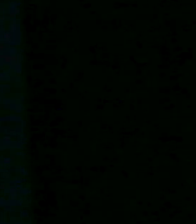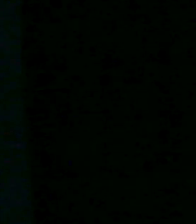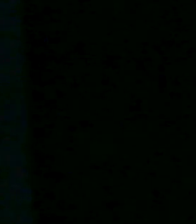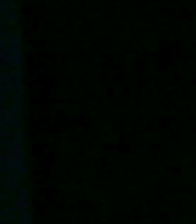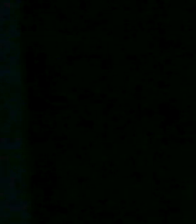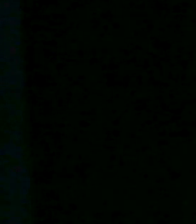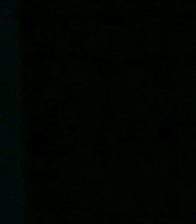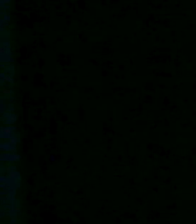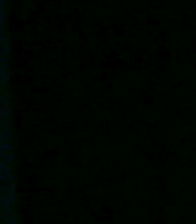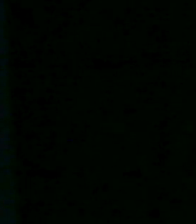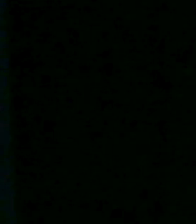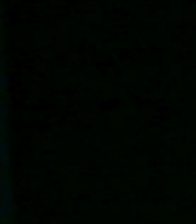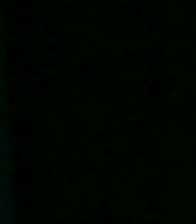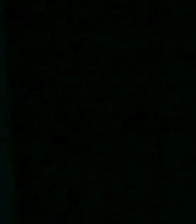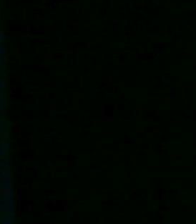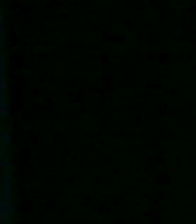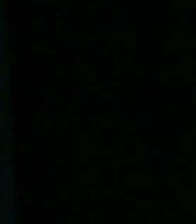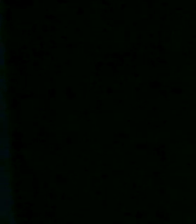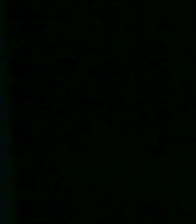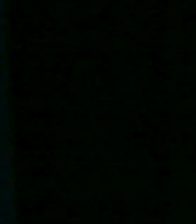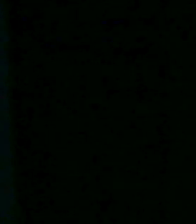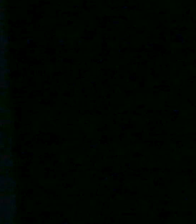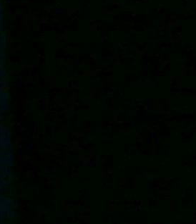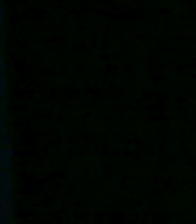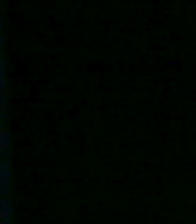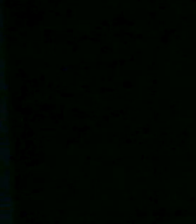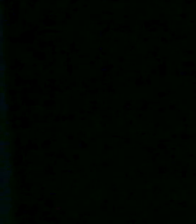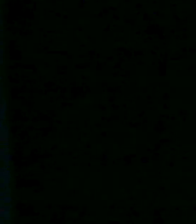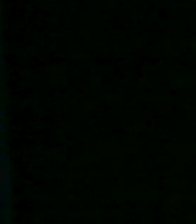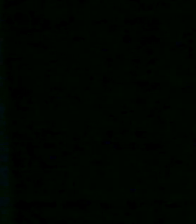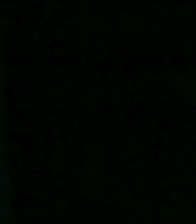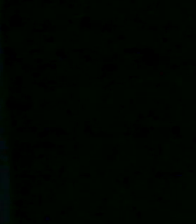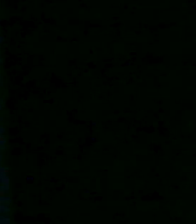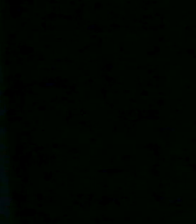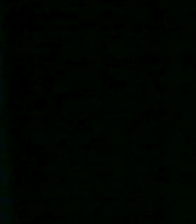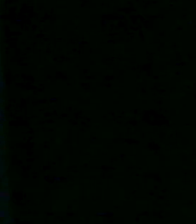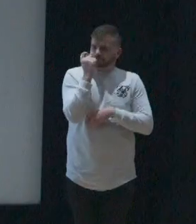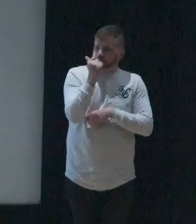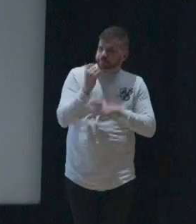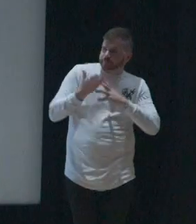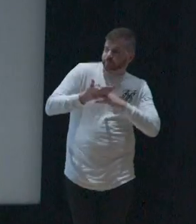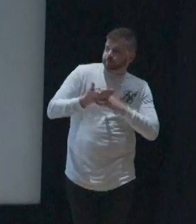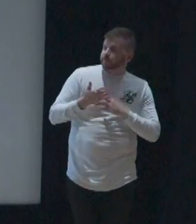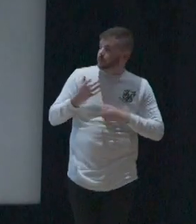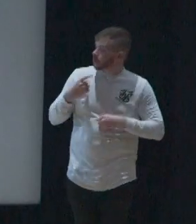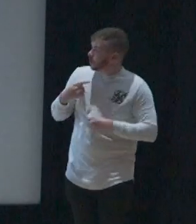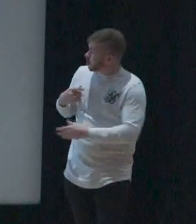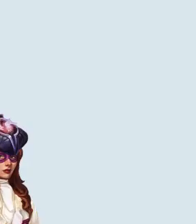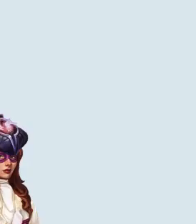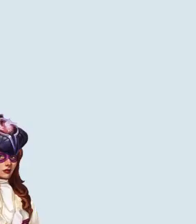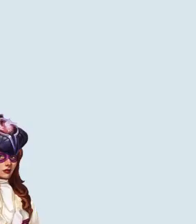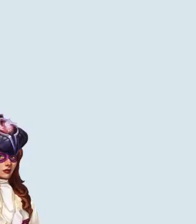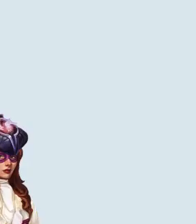rules. This allows her to interact with criminals and other characters that a genteel lady would normally have limited access to. So on the screen